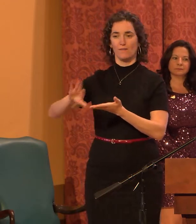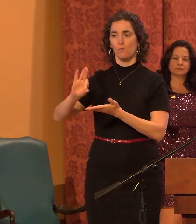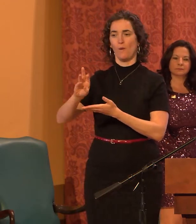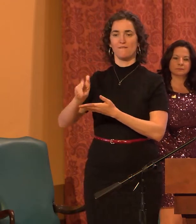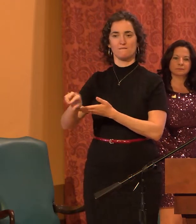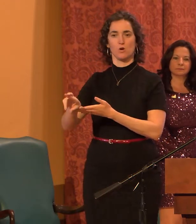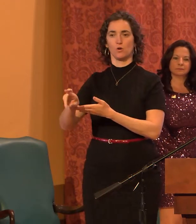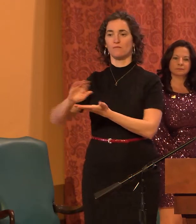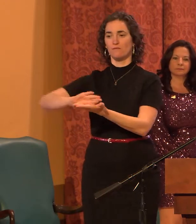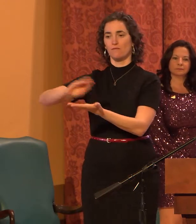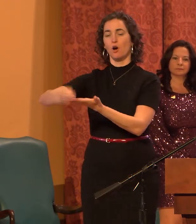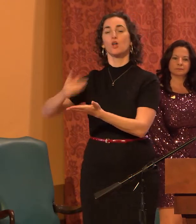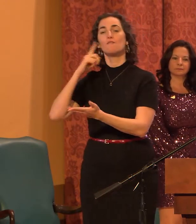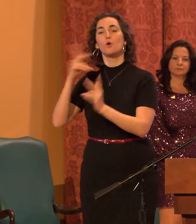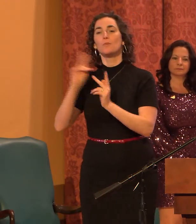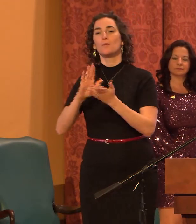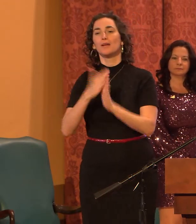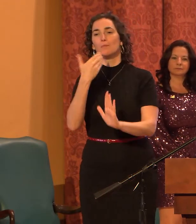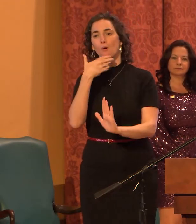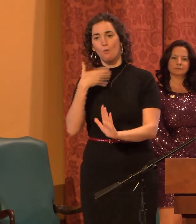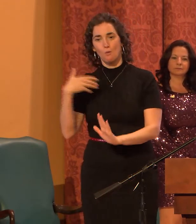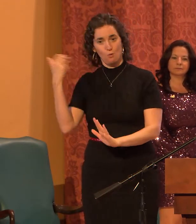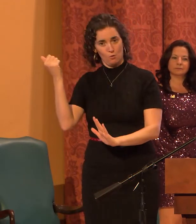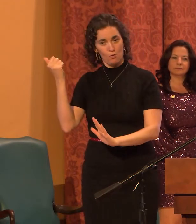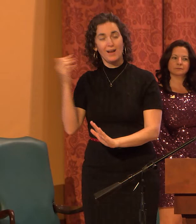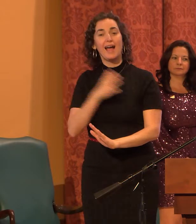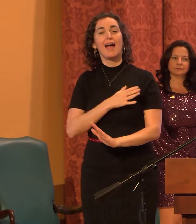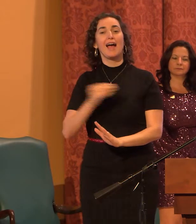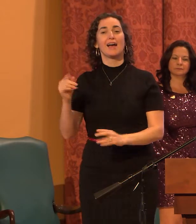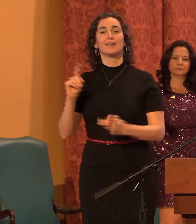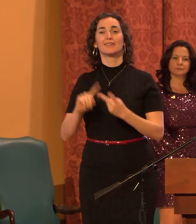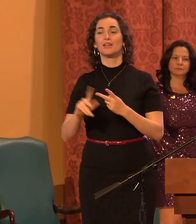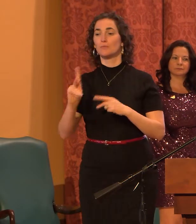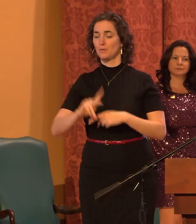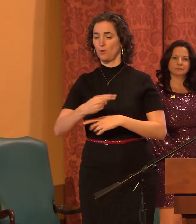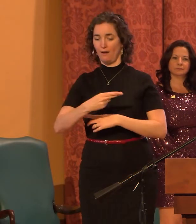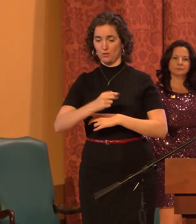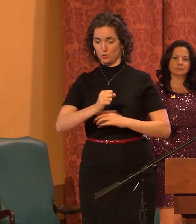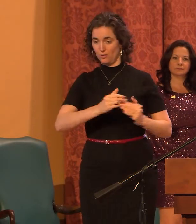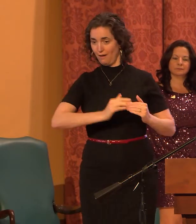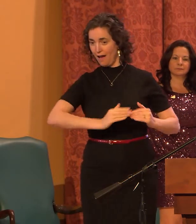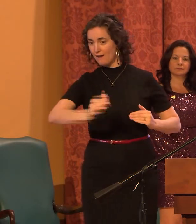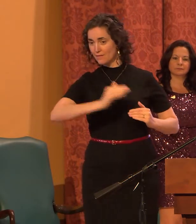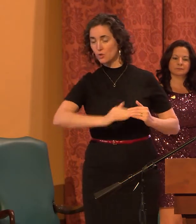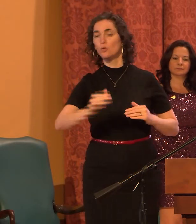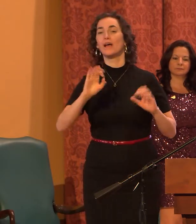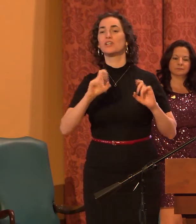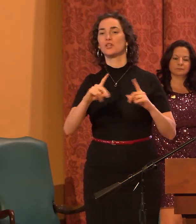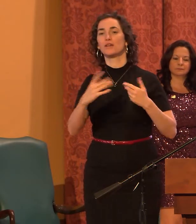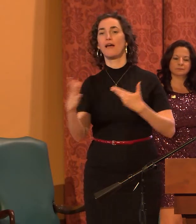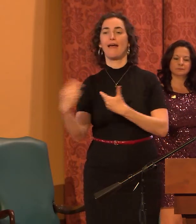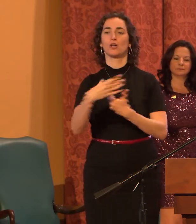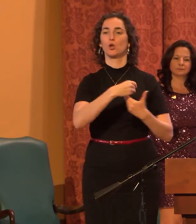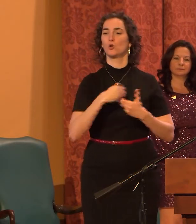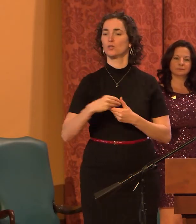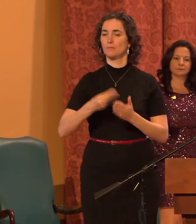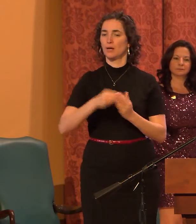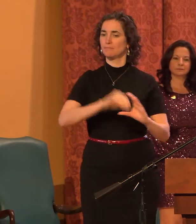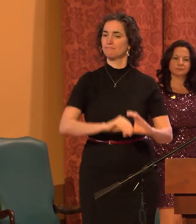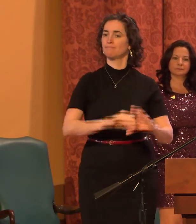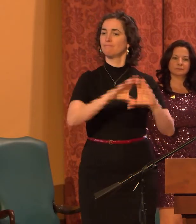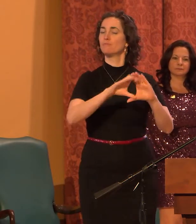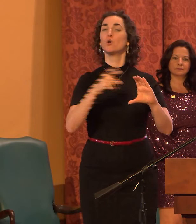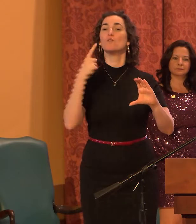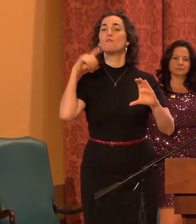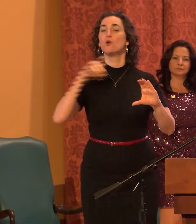for people who are aging and the Post-Secondary Inclusive Education Fund for funding programs